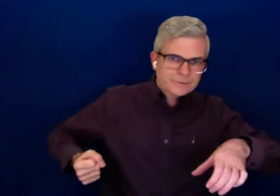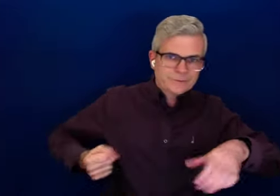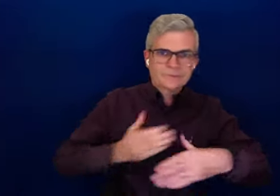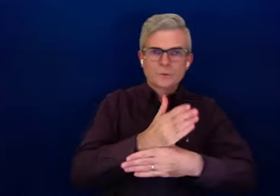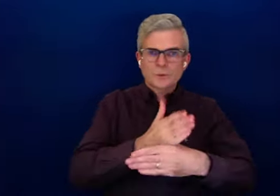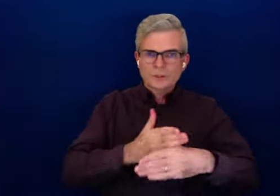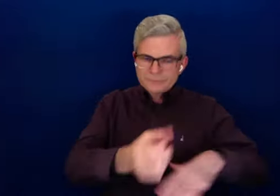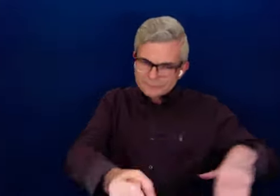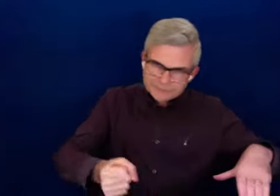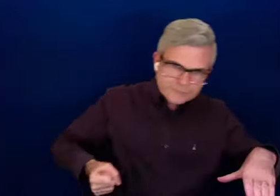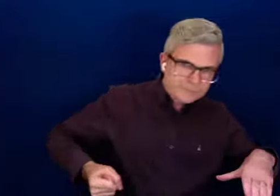wood.